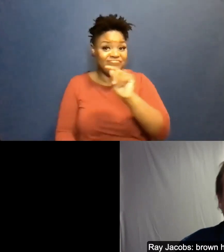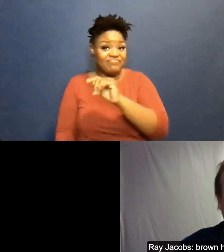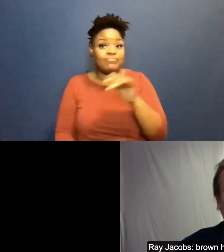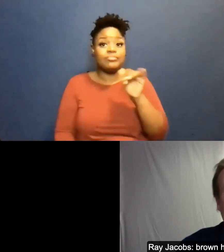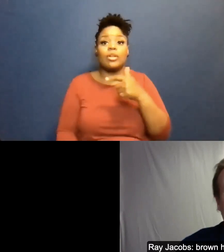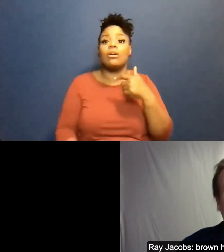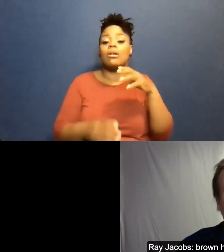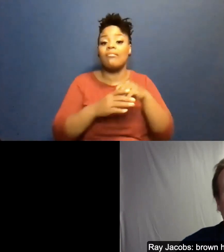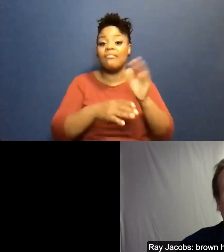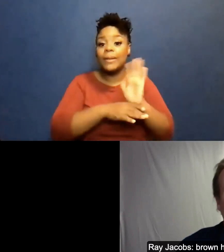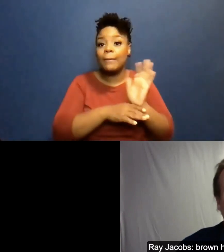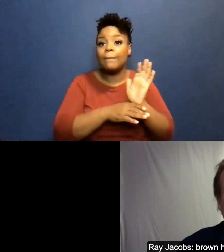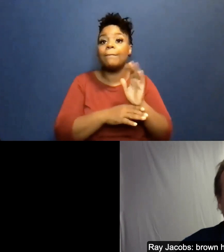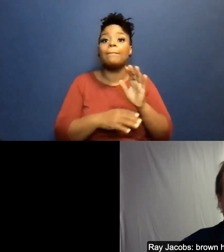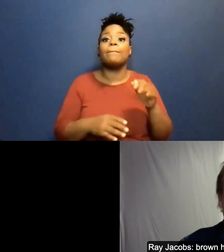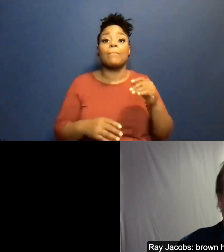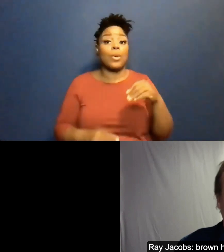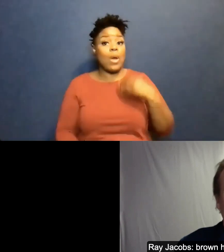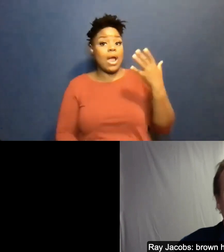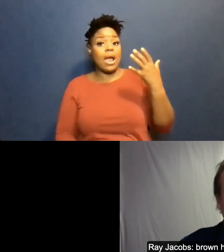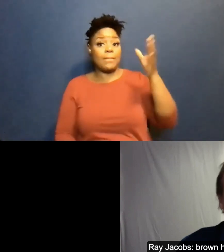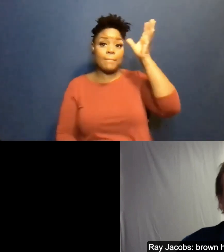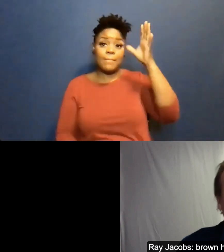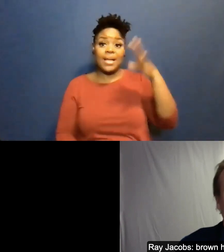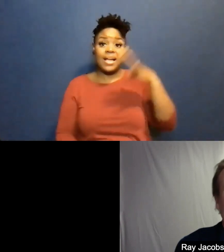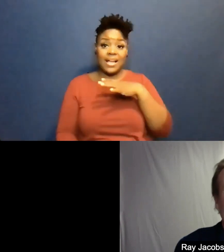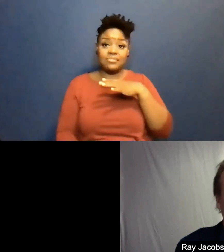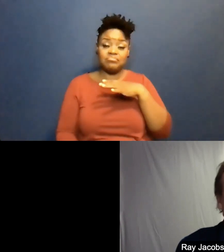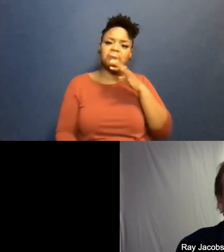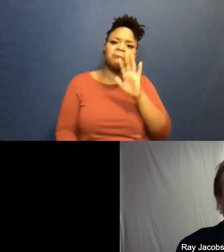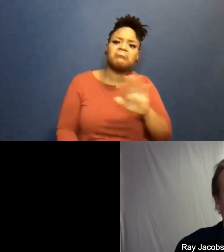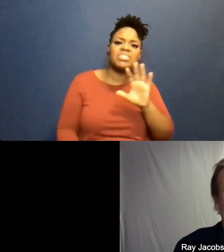brown hair, which is slowly turning grey. And I'm in my